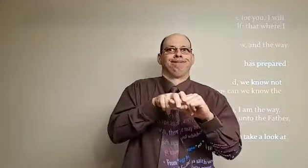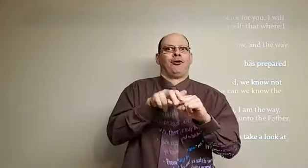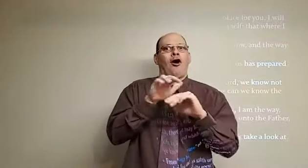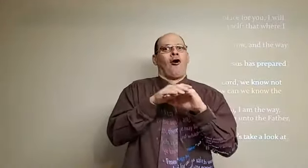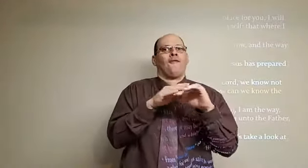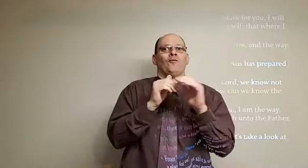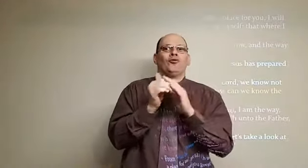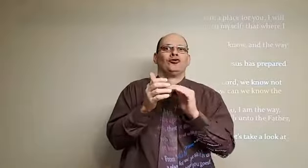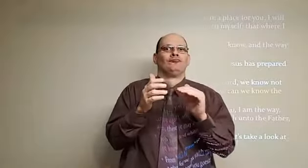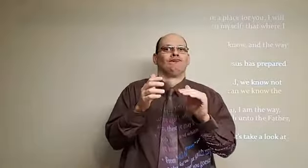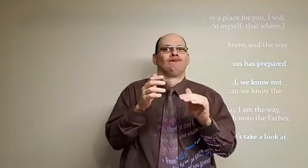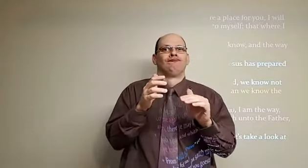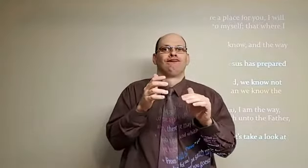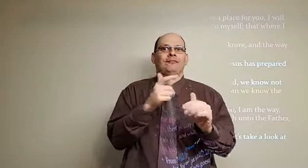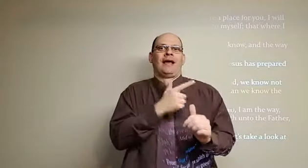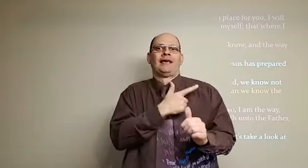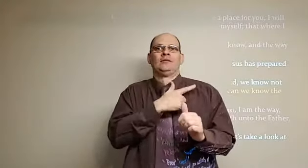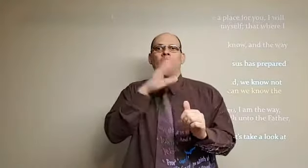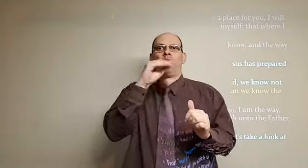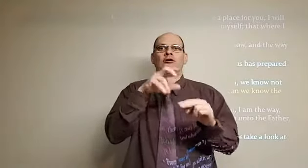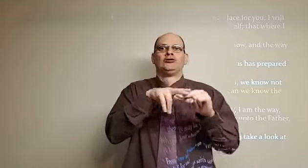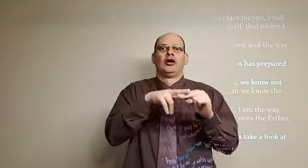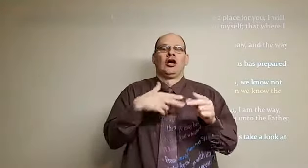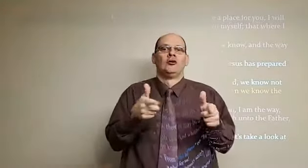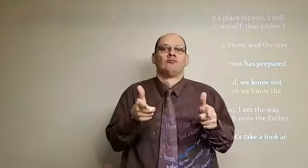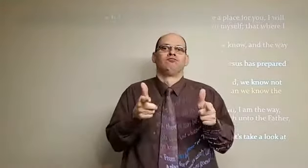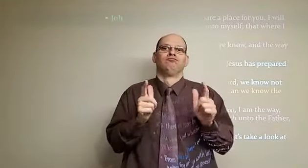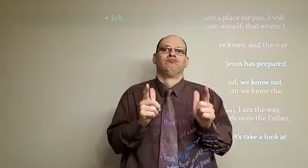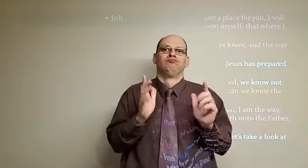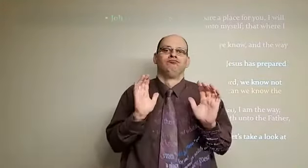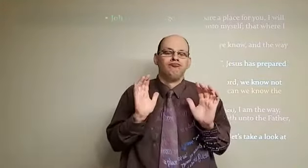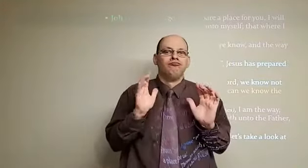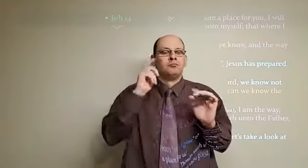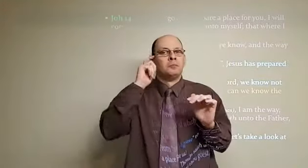and we were studying the Bible you know we were just kind of hanging out at that time